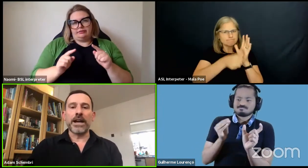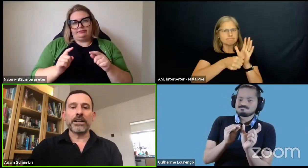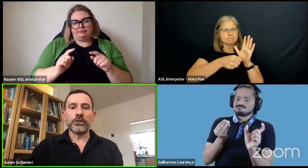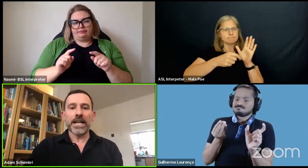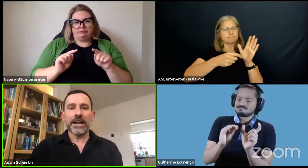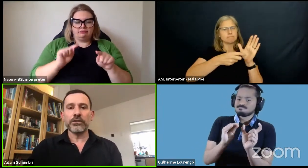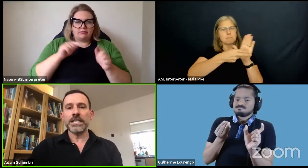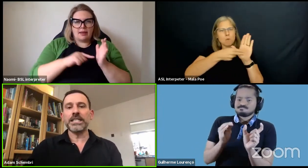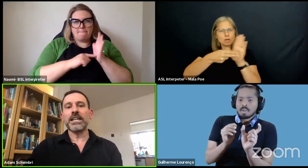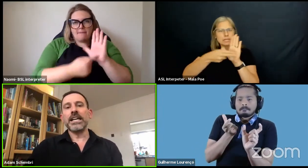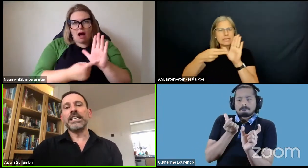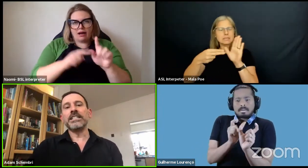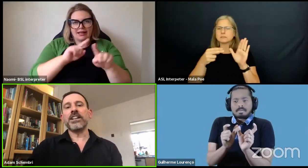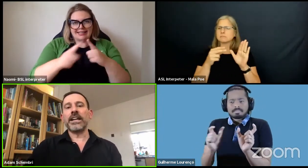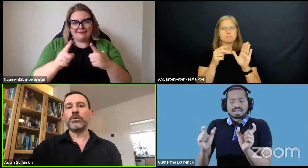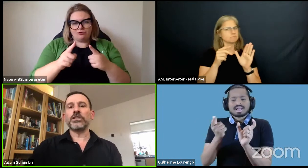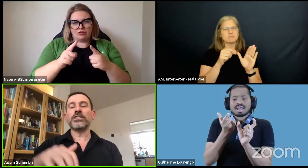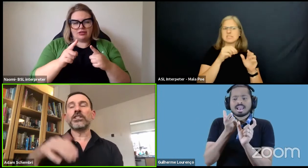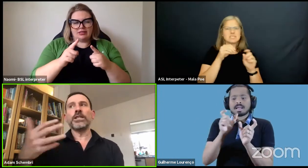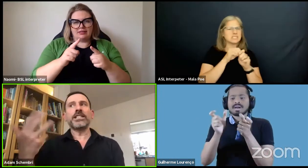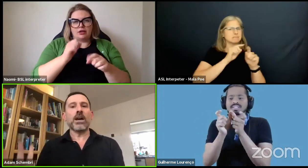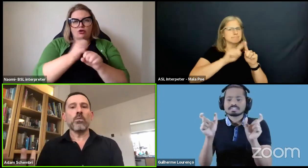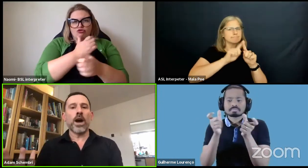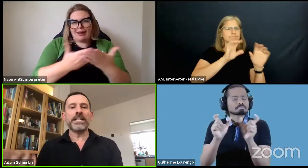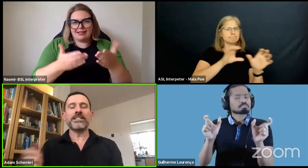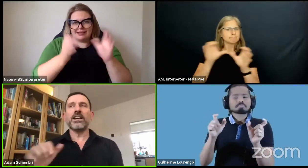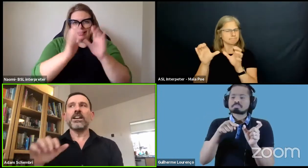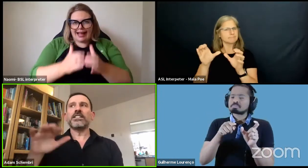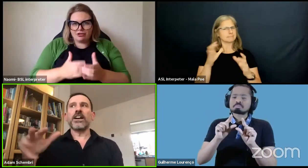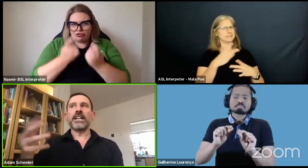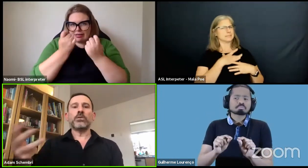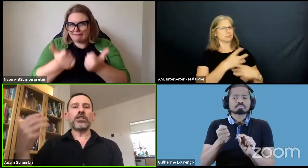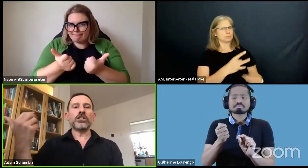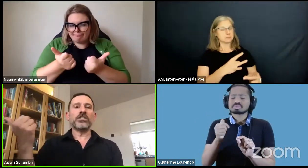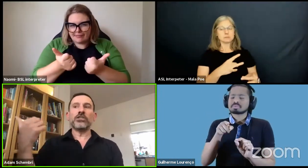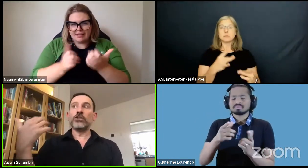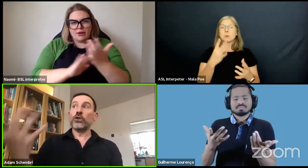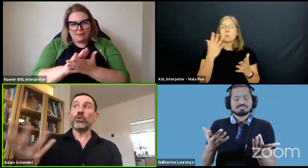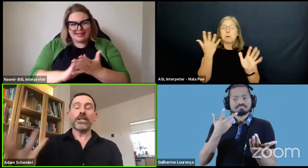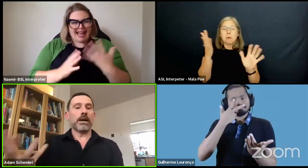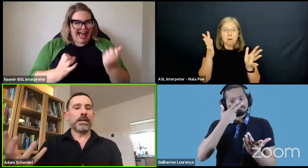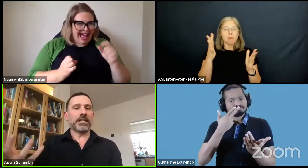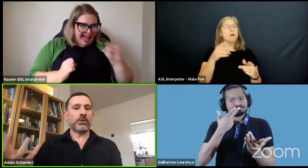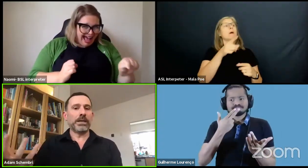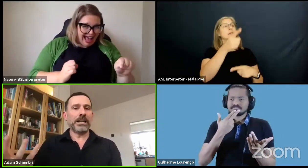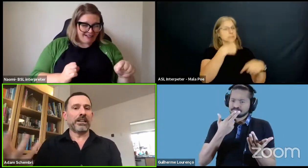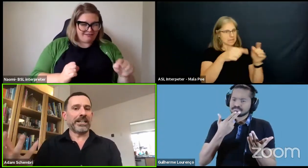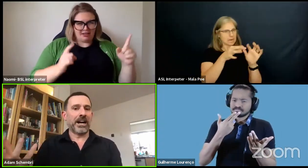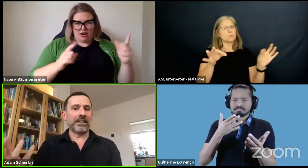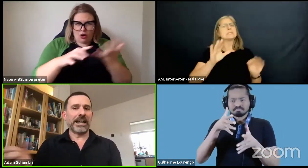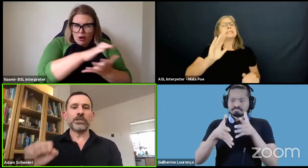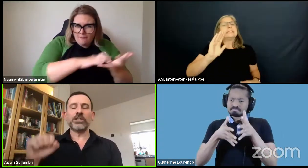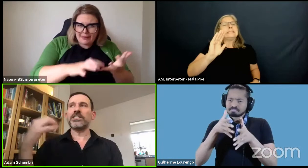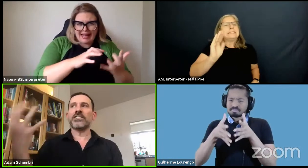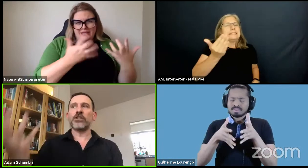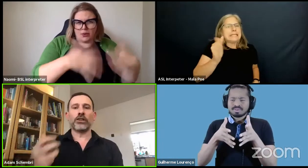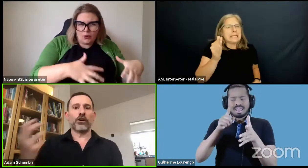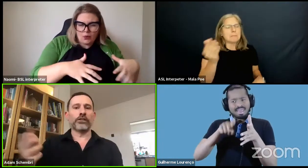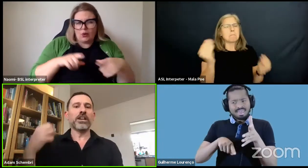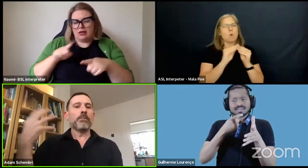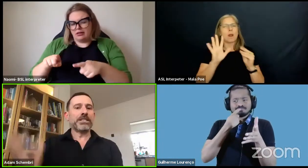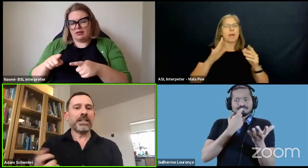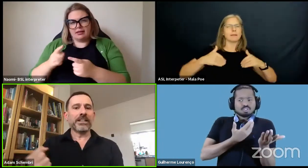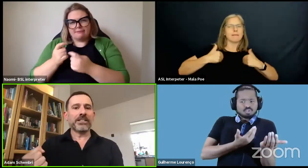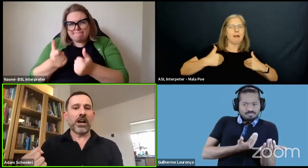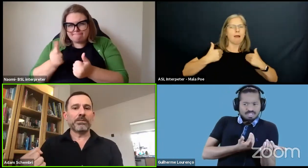various grammatical categories in sign languages. So in some ways, sign languages do appear to be like young languages. There's not a lot